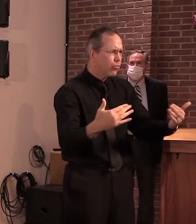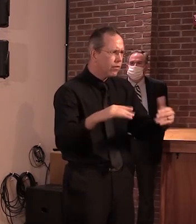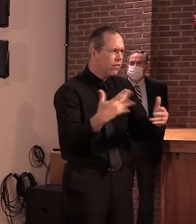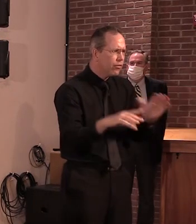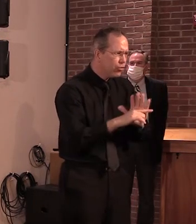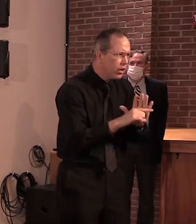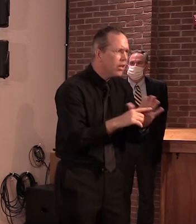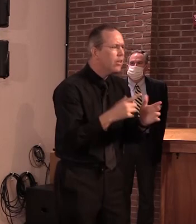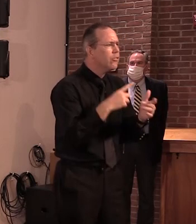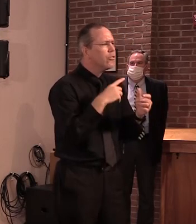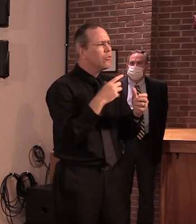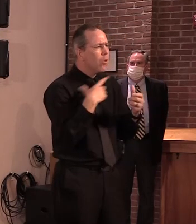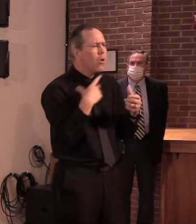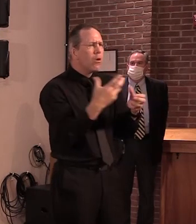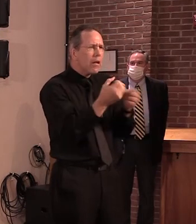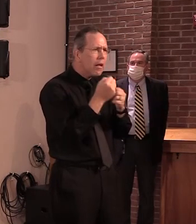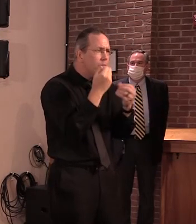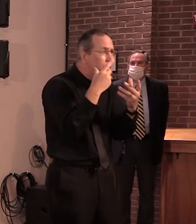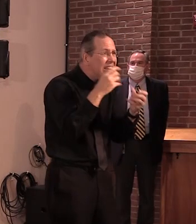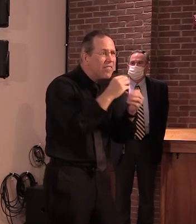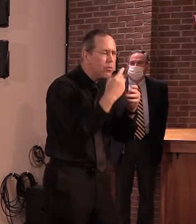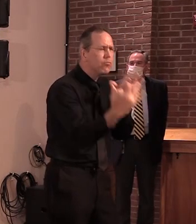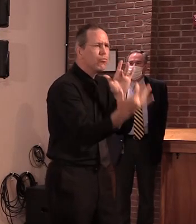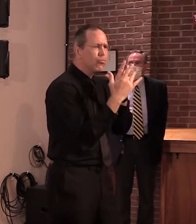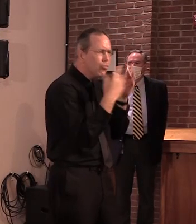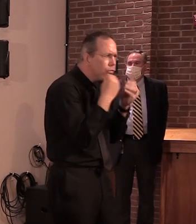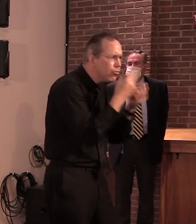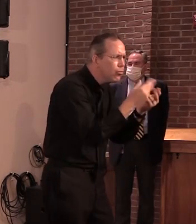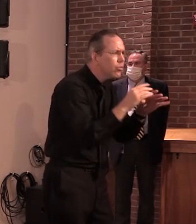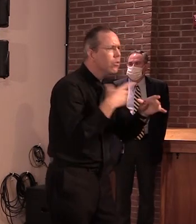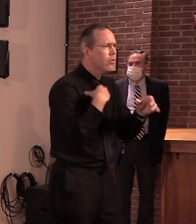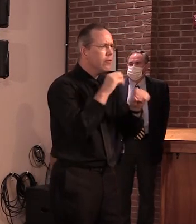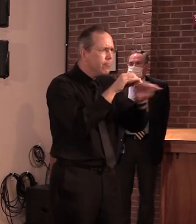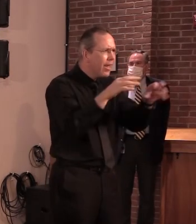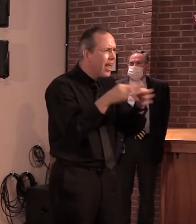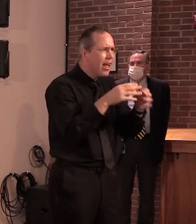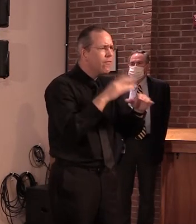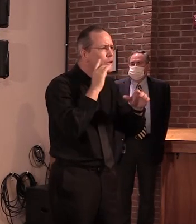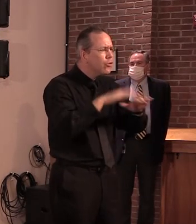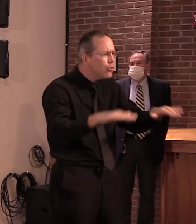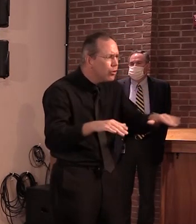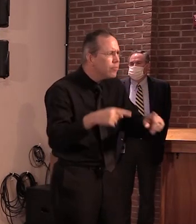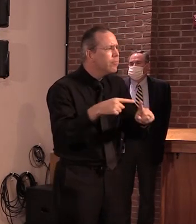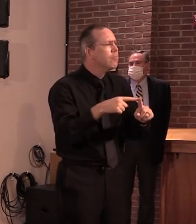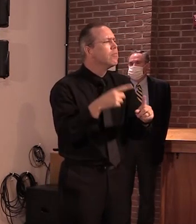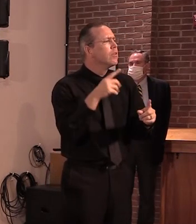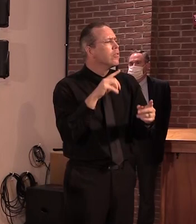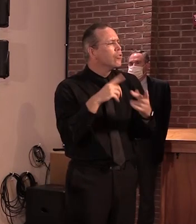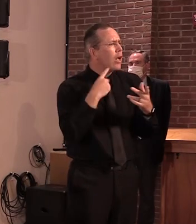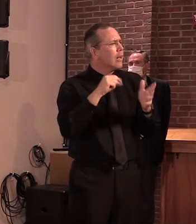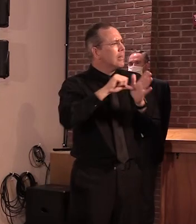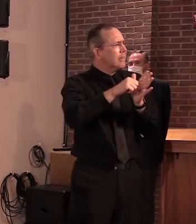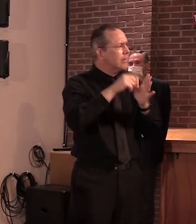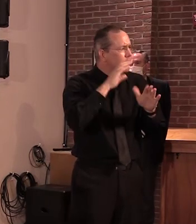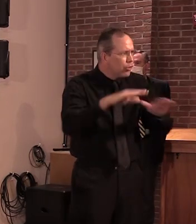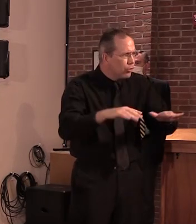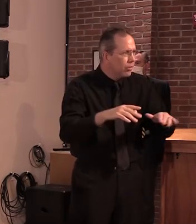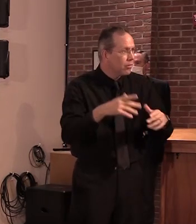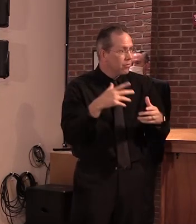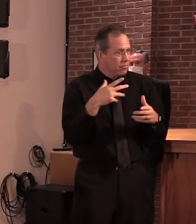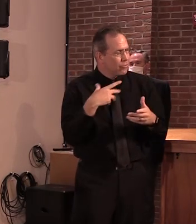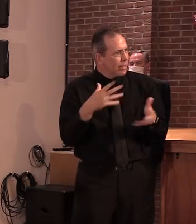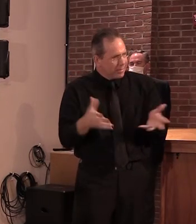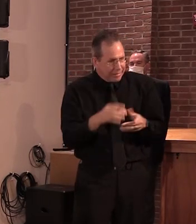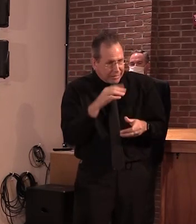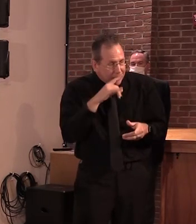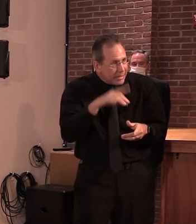SARS-CoV-2 in children, as well as the importance of in-person learning for children's academic, social, and developmental needs. Our